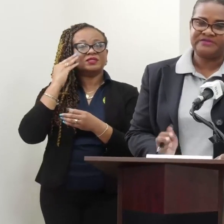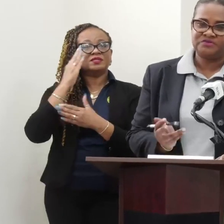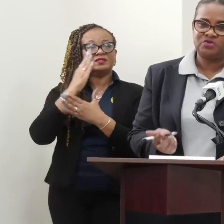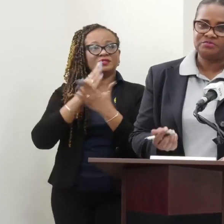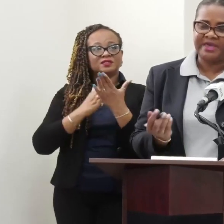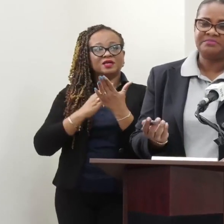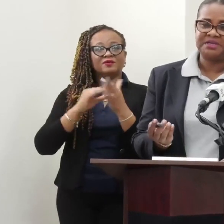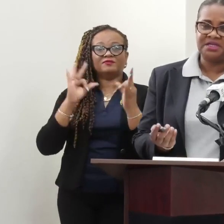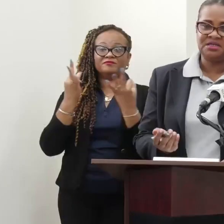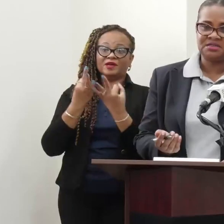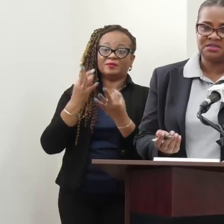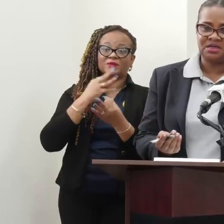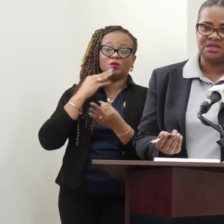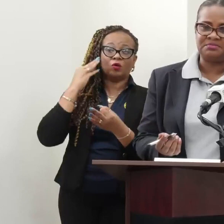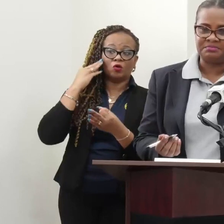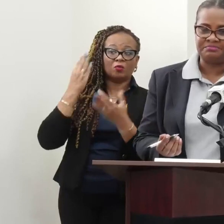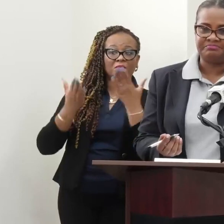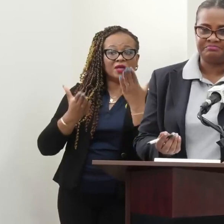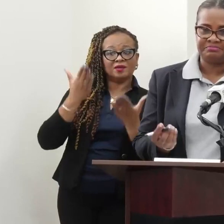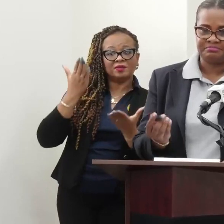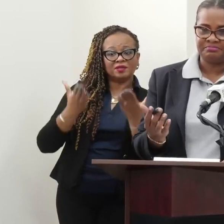some relative homes might be